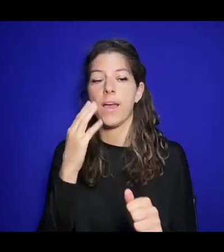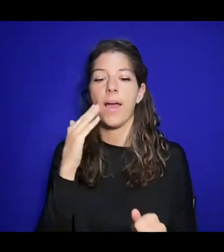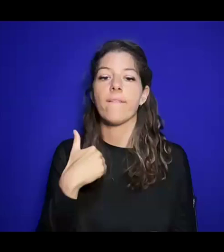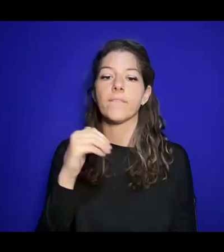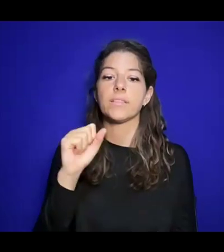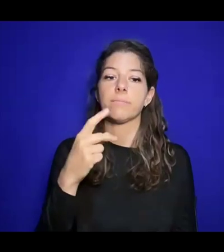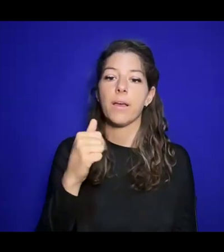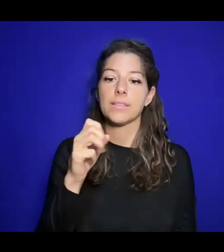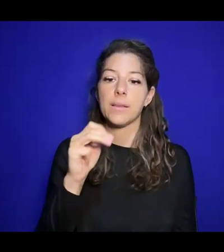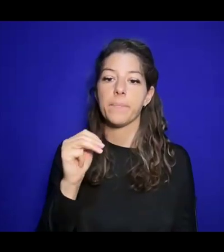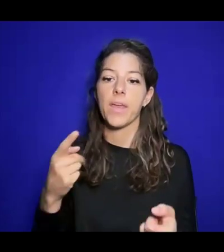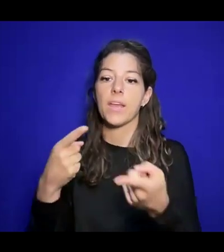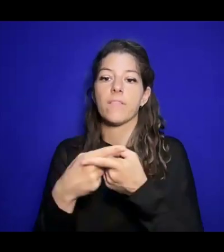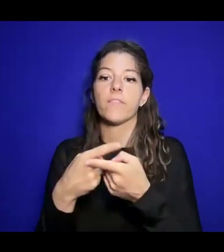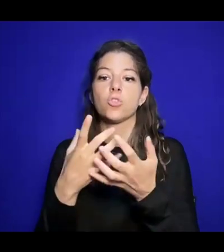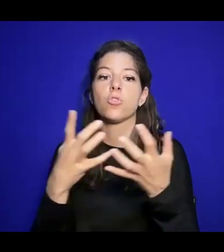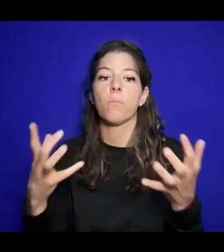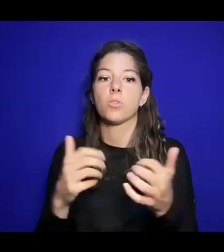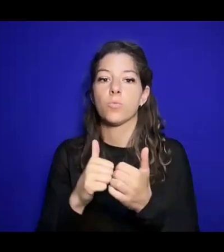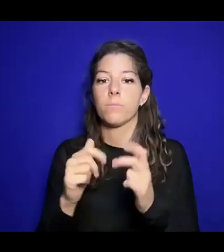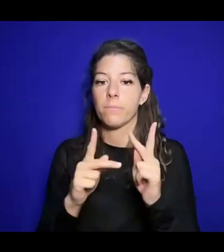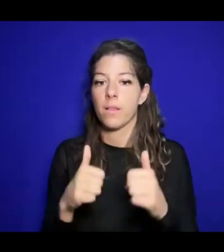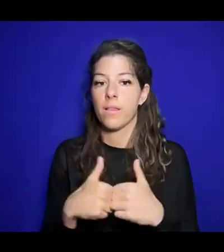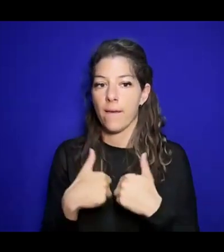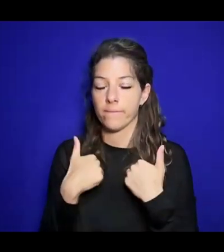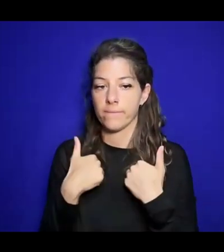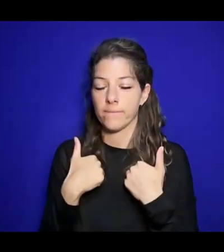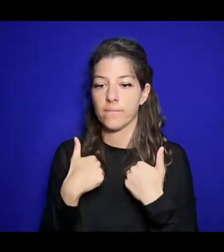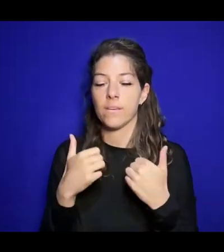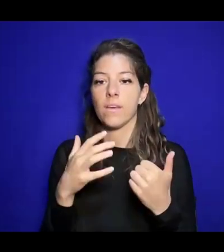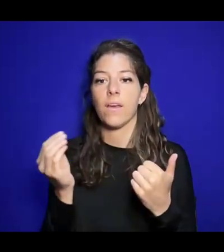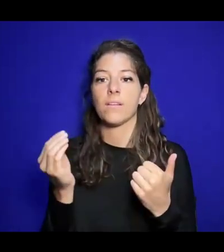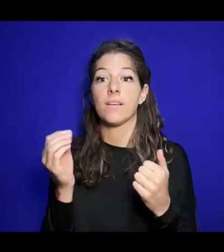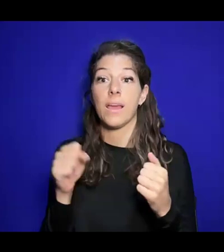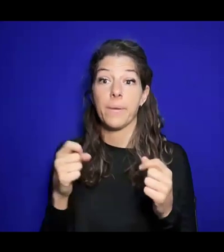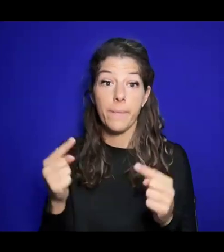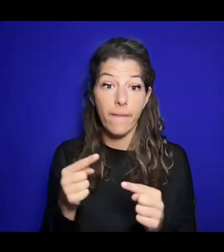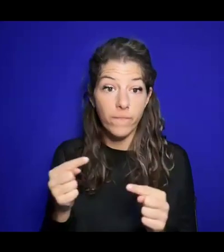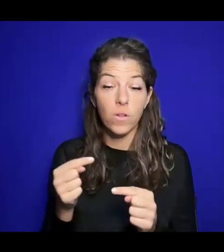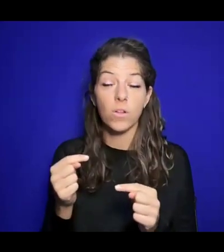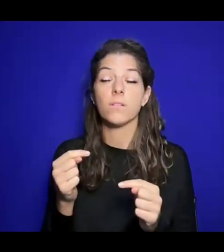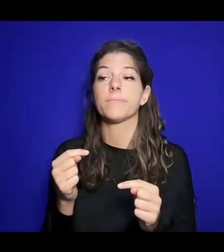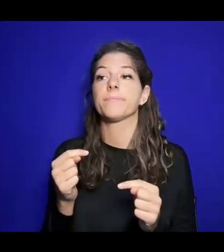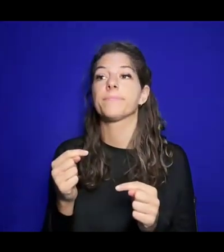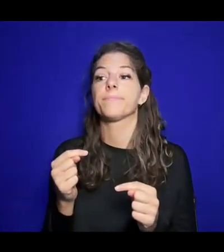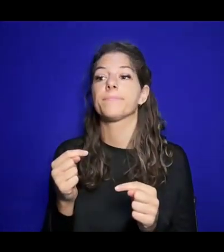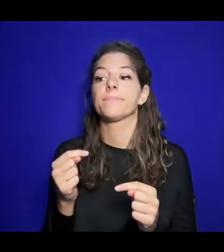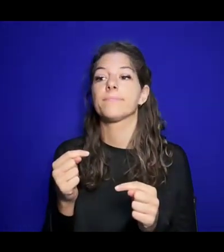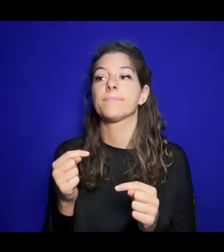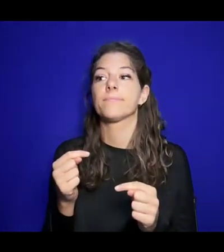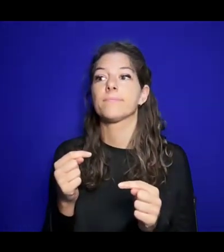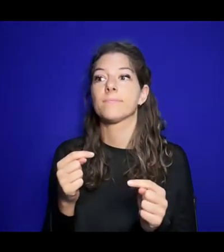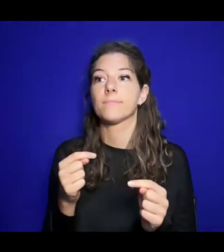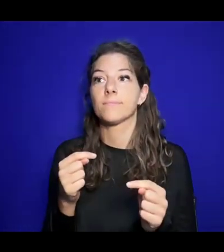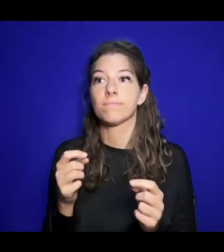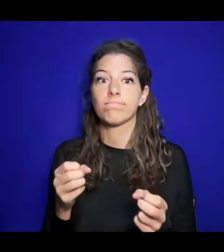they interfere so much with people's lives, and they can be painful. They can throw people out